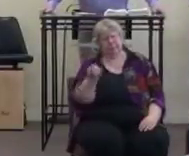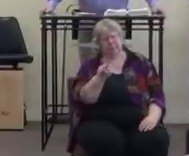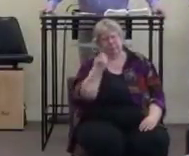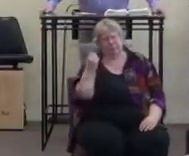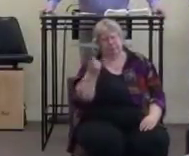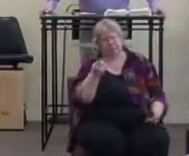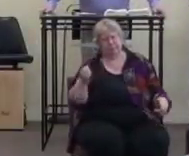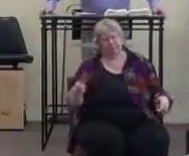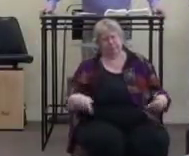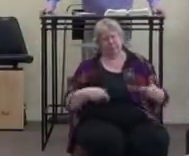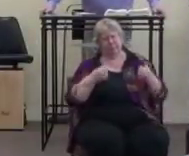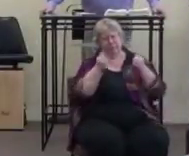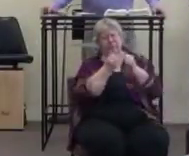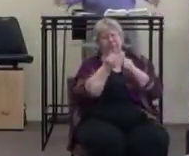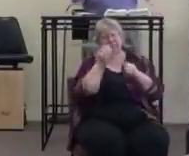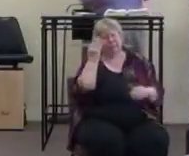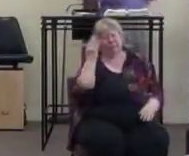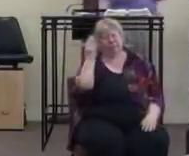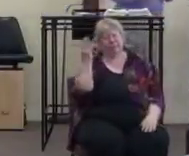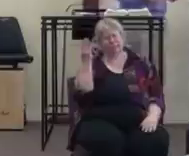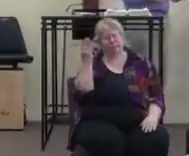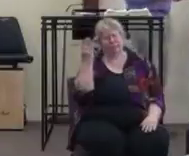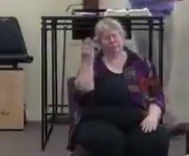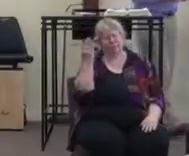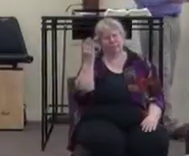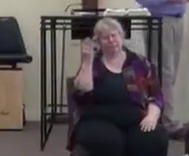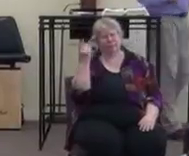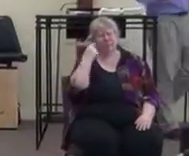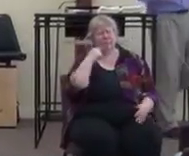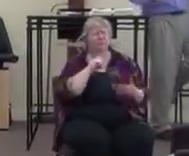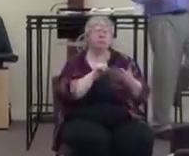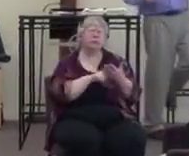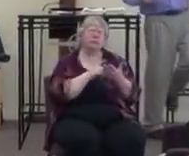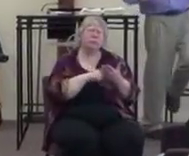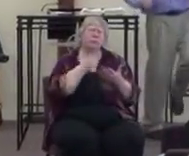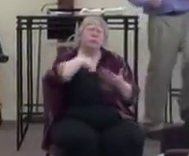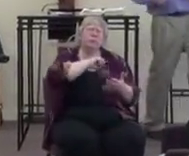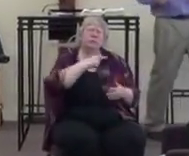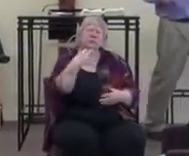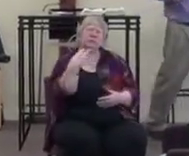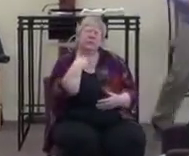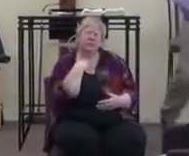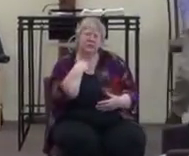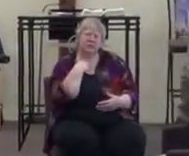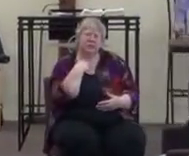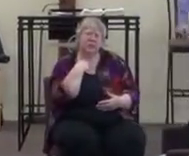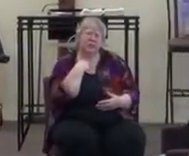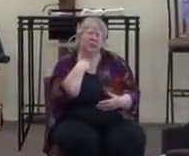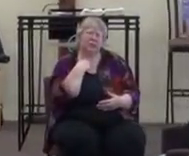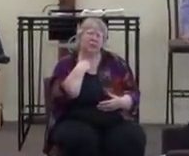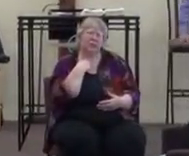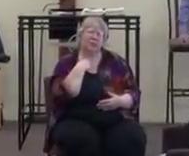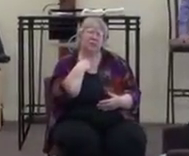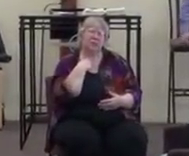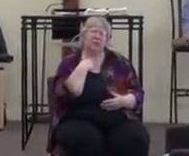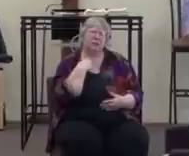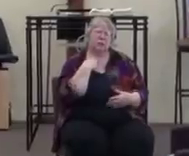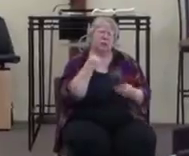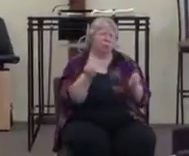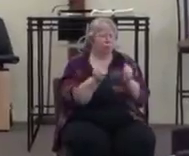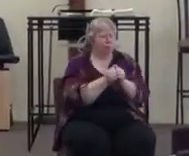Sometimes we get caught up in not trusting, not believing in that faith, not believing in that big step, that first step that says, God, I'm going to follow